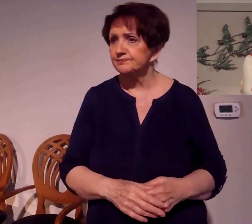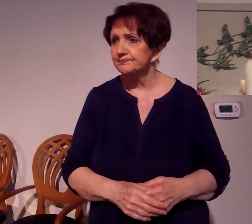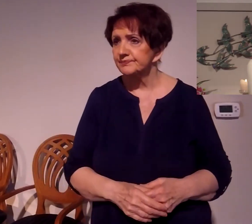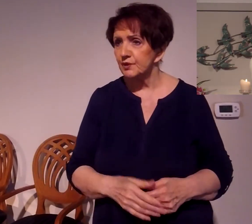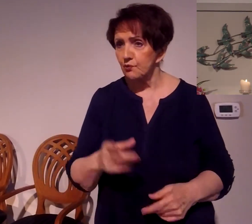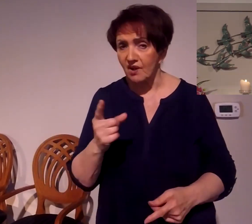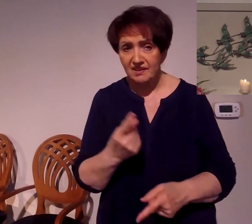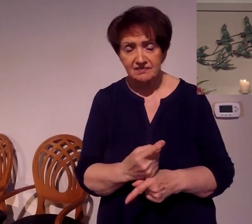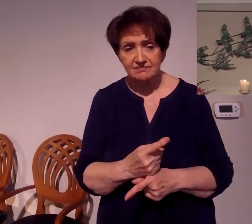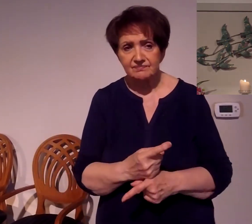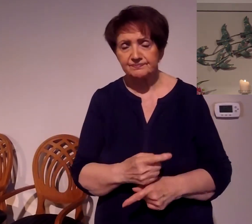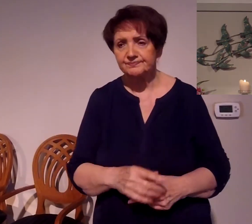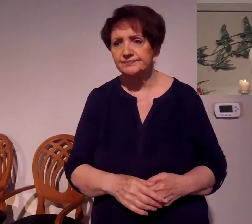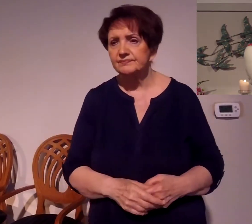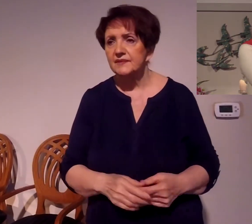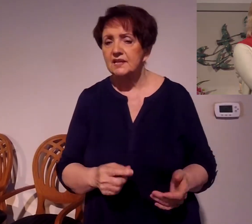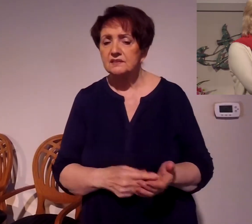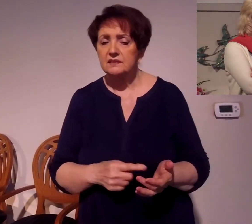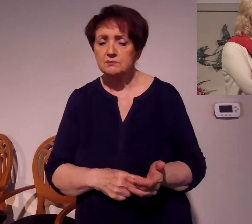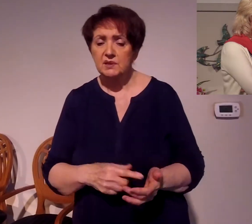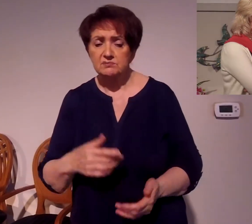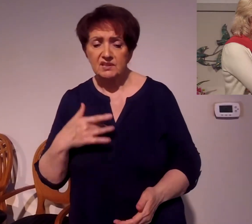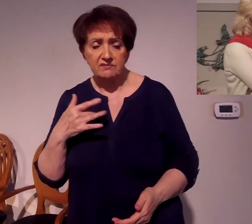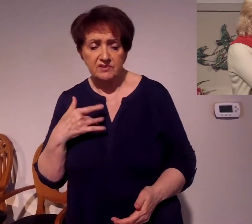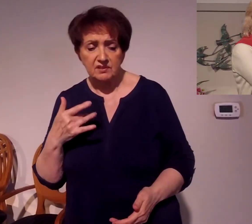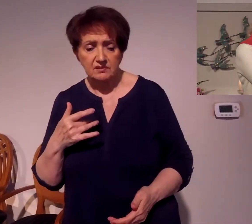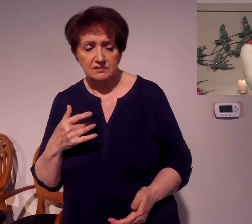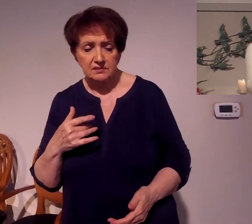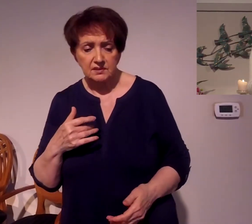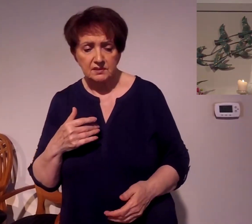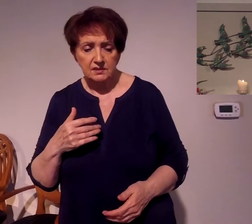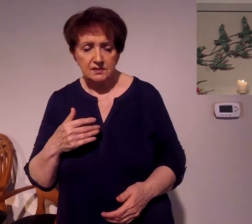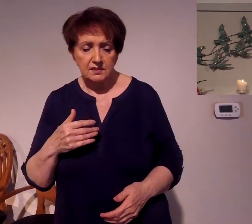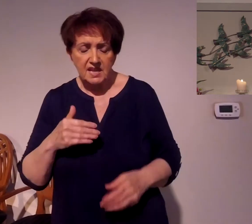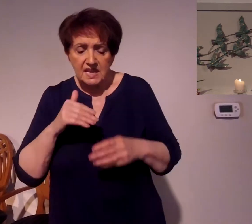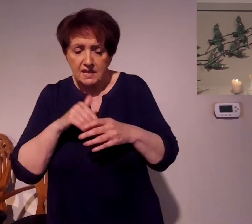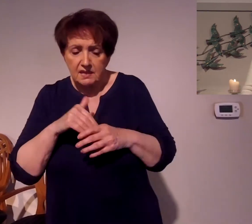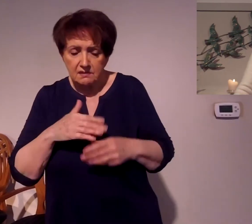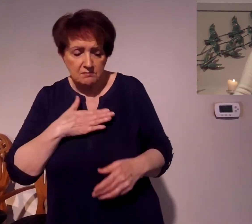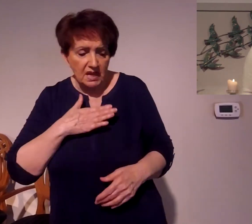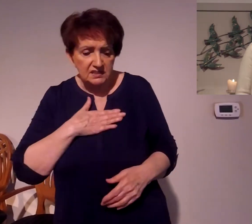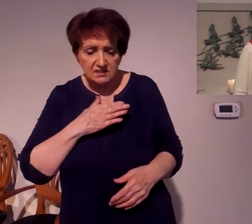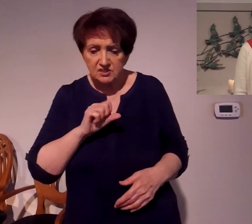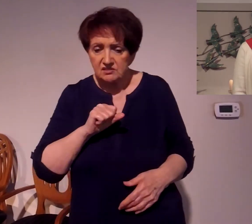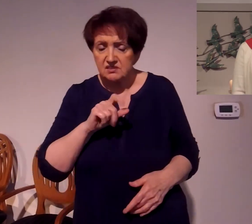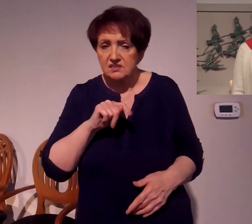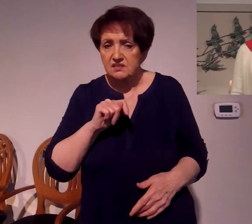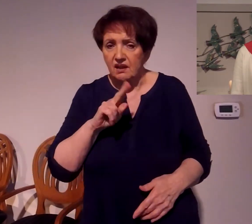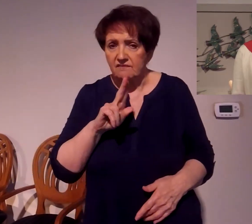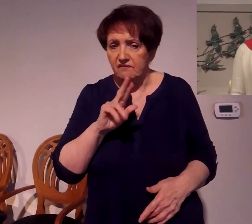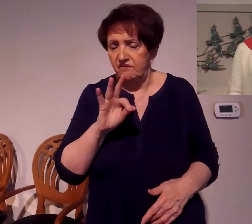Right? Sometimes I feel very much in my whatever I'm in.